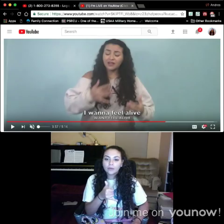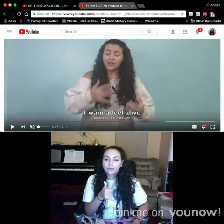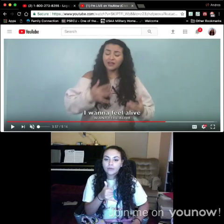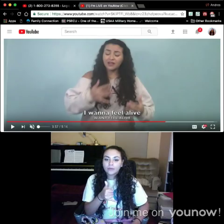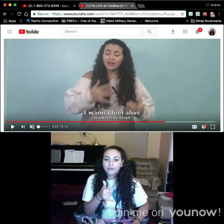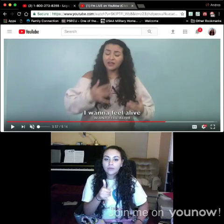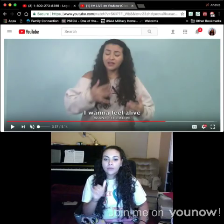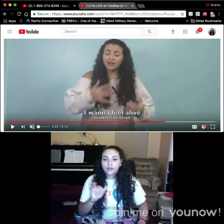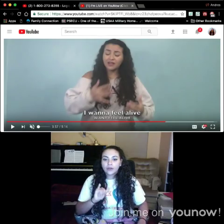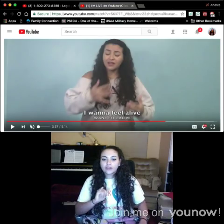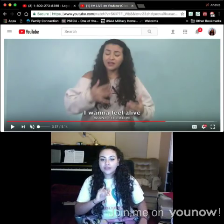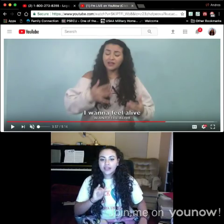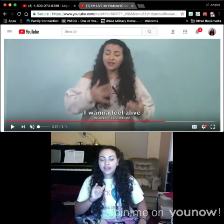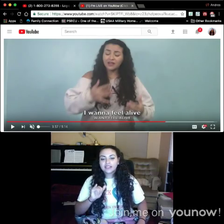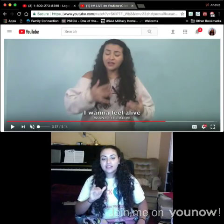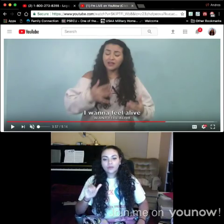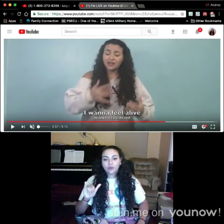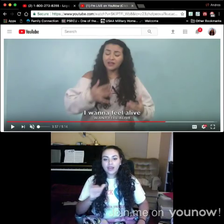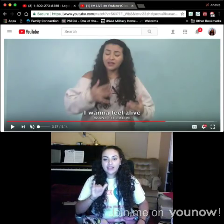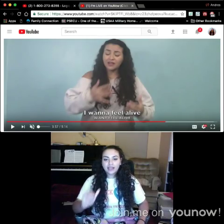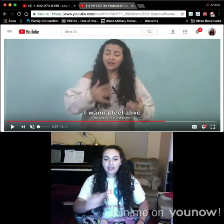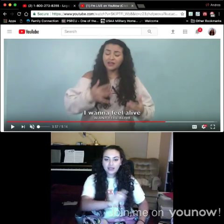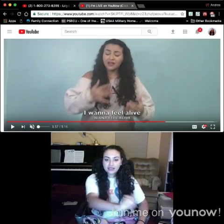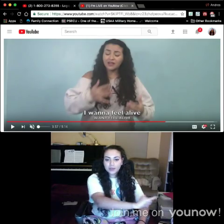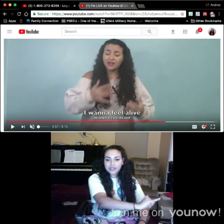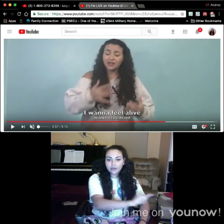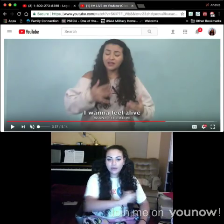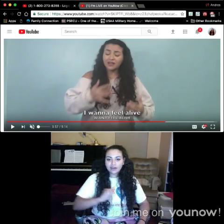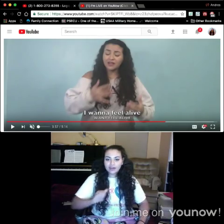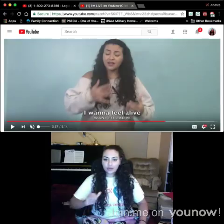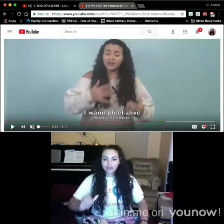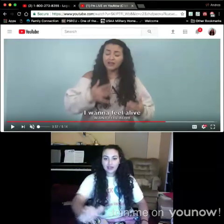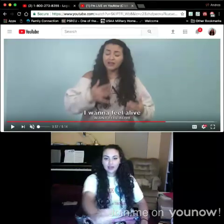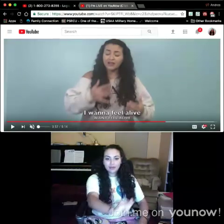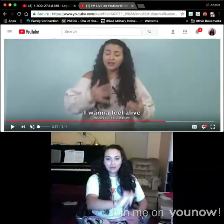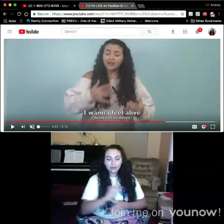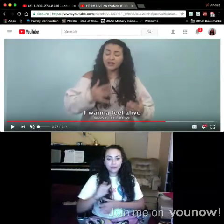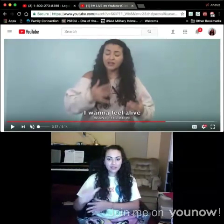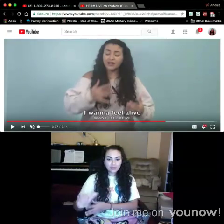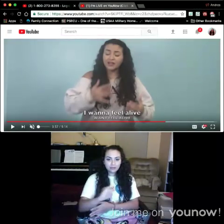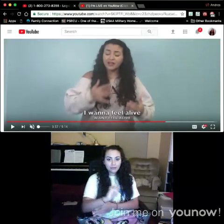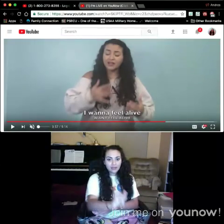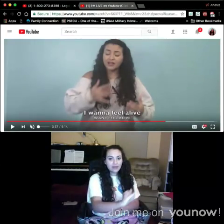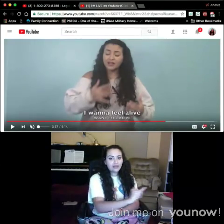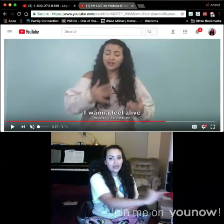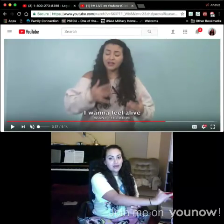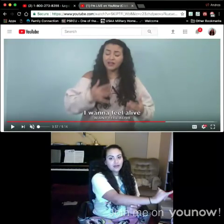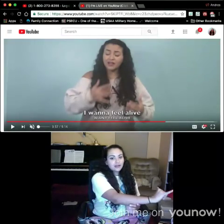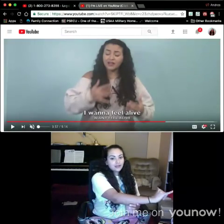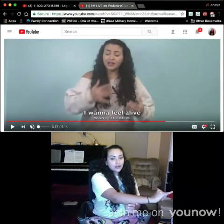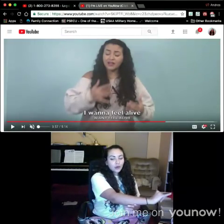Cool. You can also sign it, since when I signed not the same as everyone, it was like I purposely made my